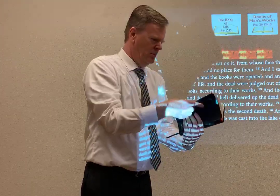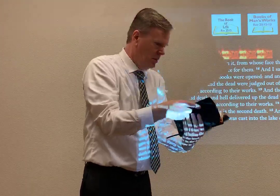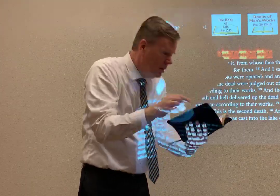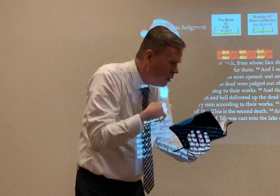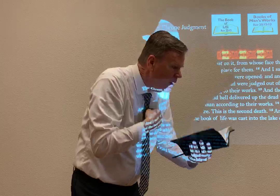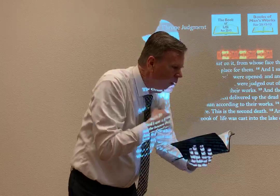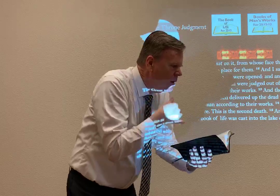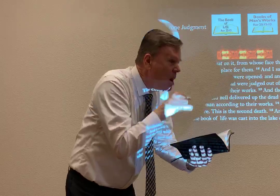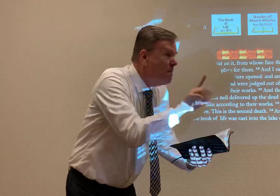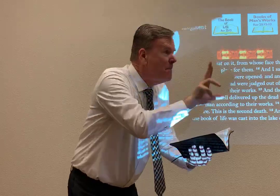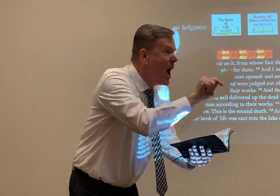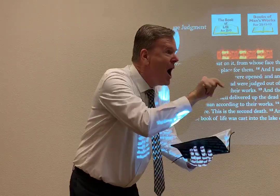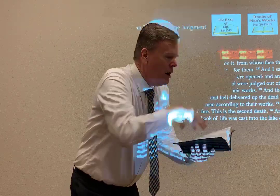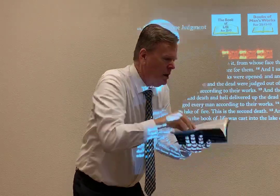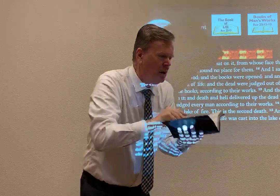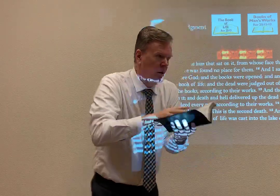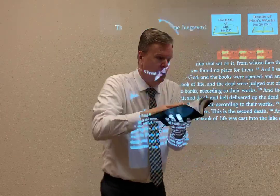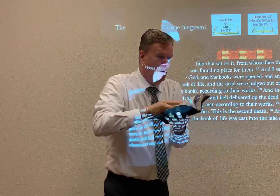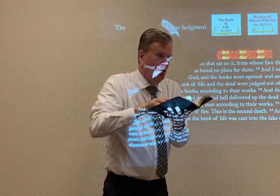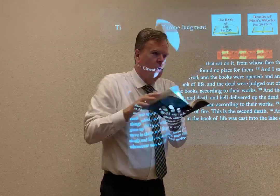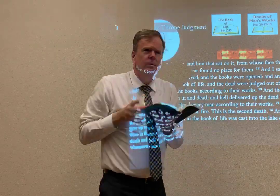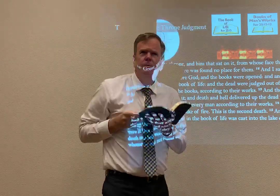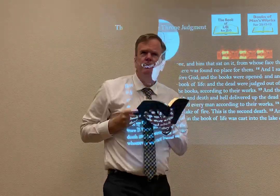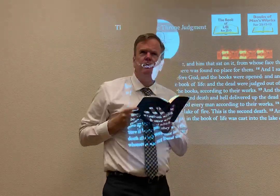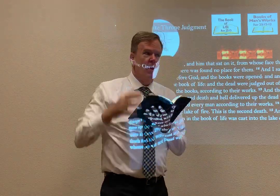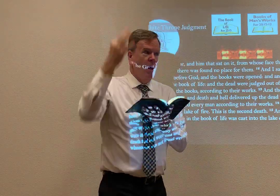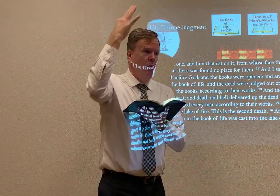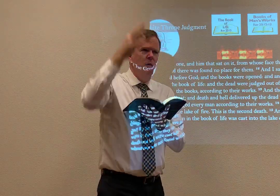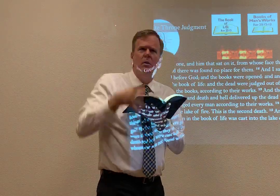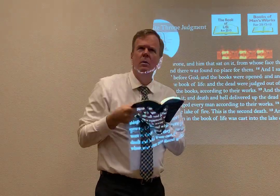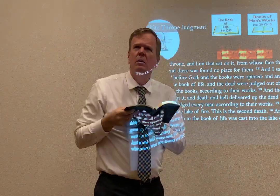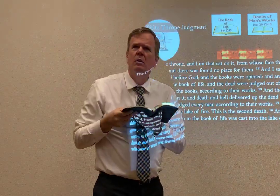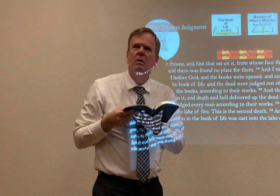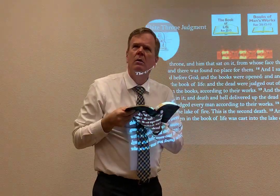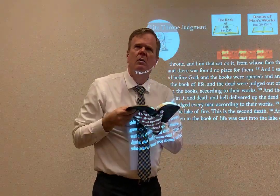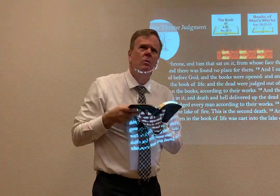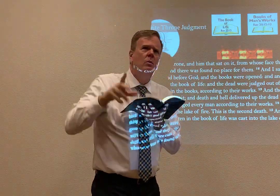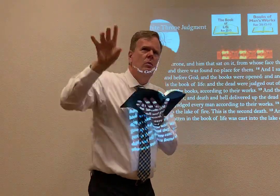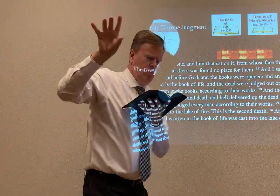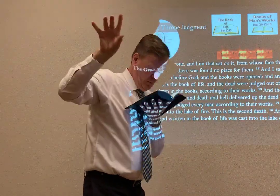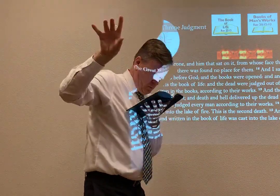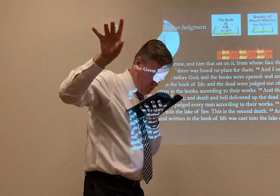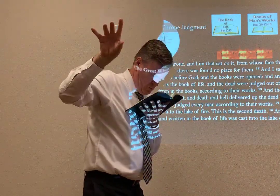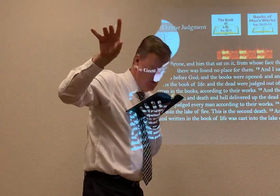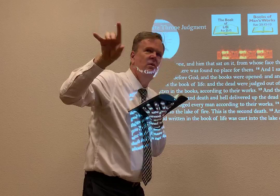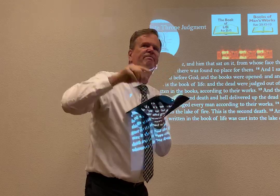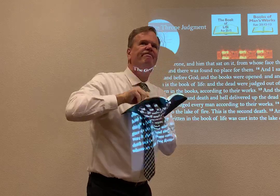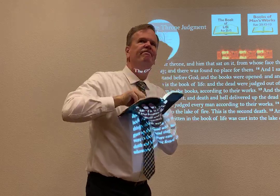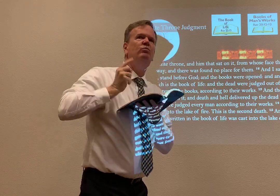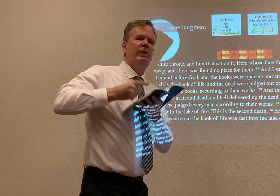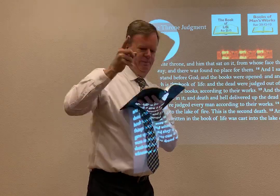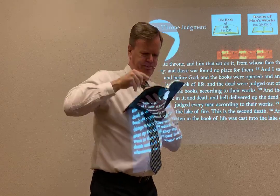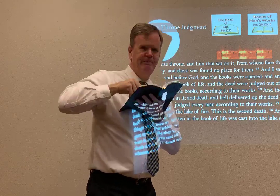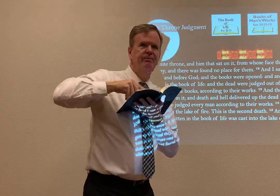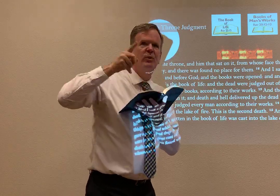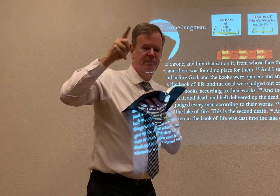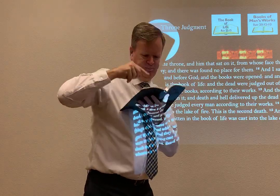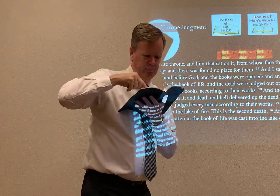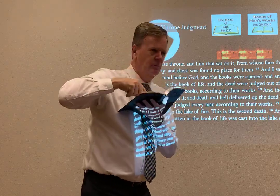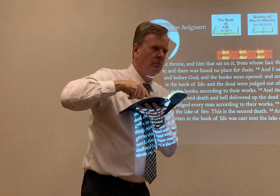book is God speaking to you. But you go to a preaching and you match it with the Word of God.